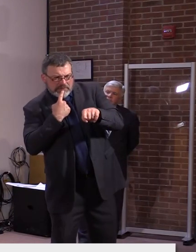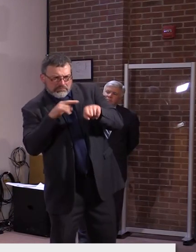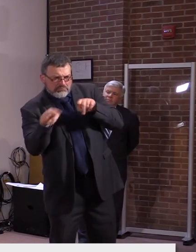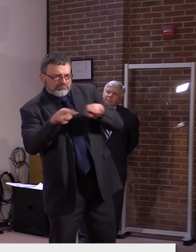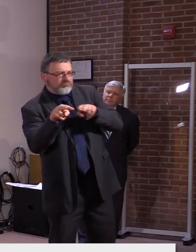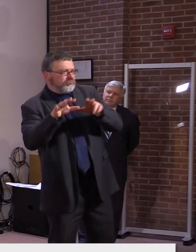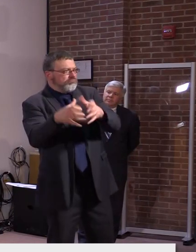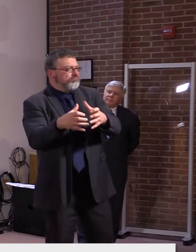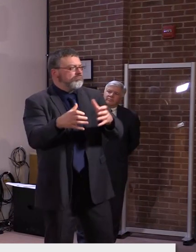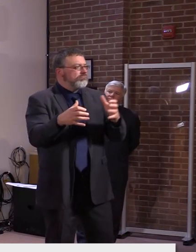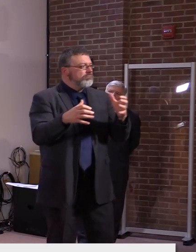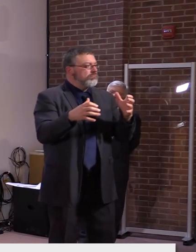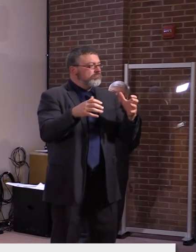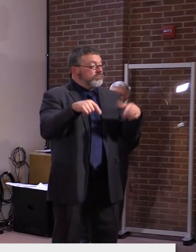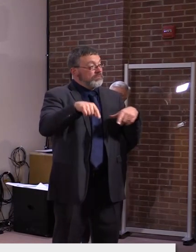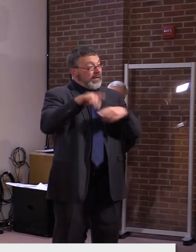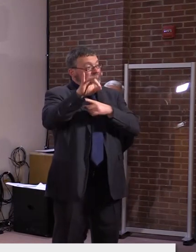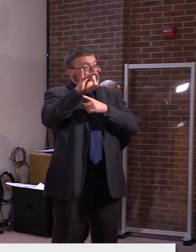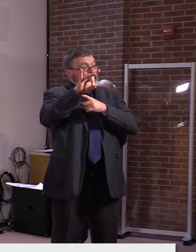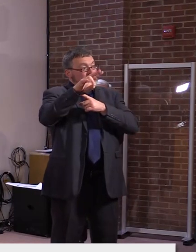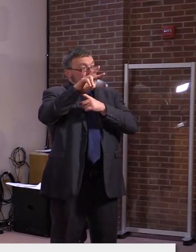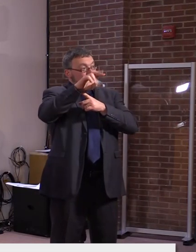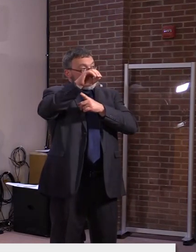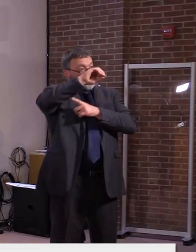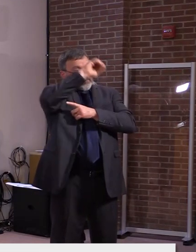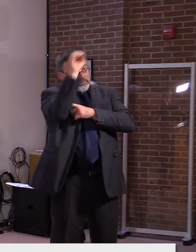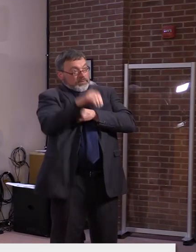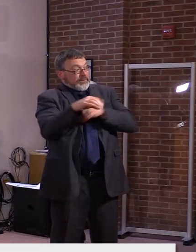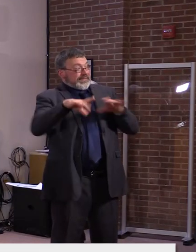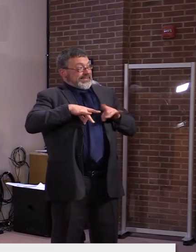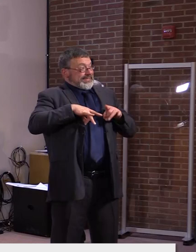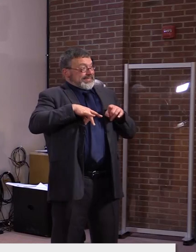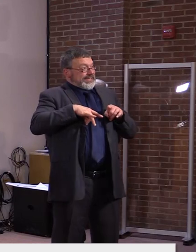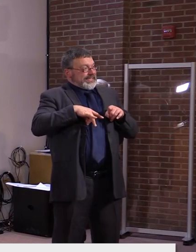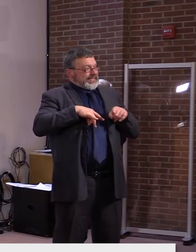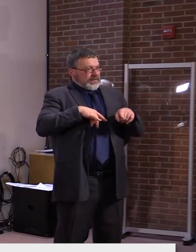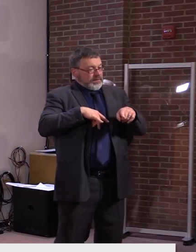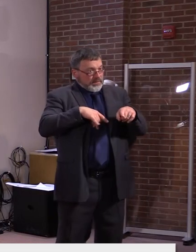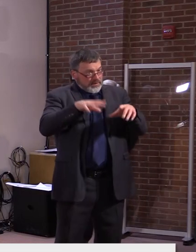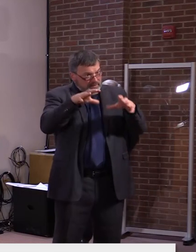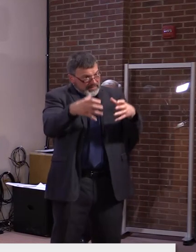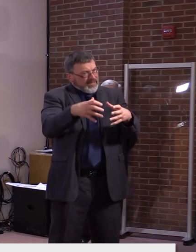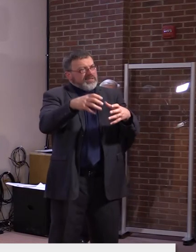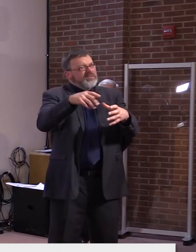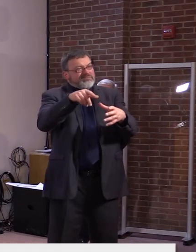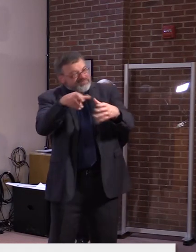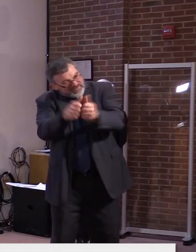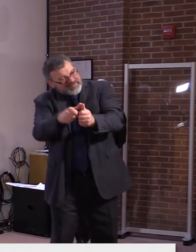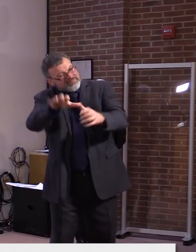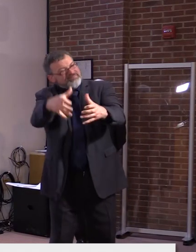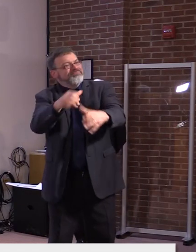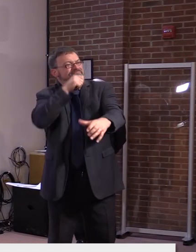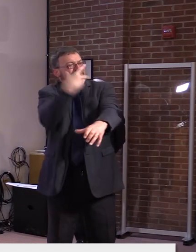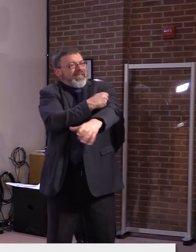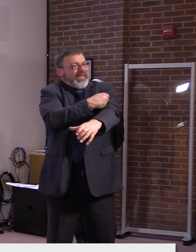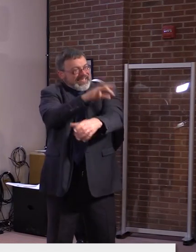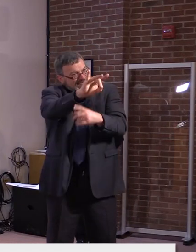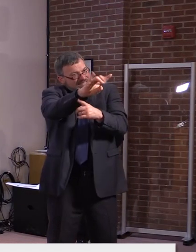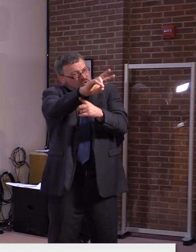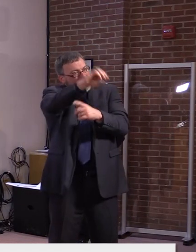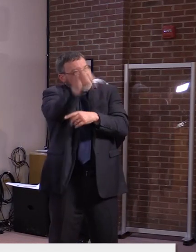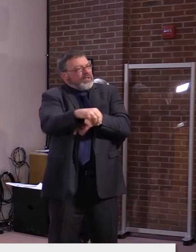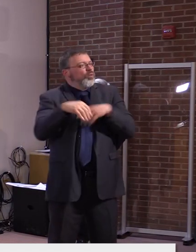82% of the cases today were amongst the unvaccinated. So this is still a pandemic of